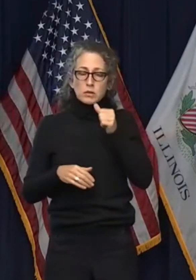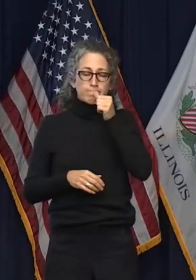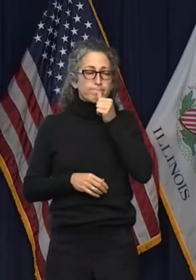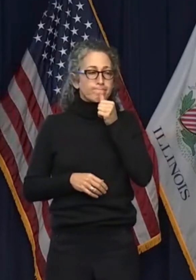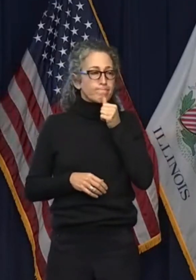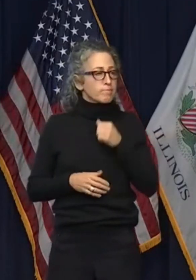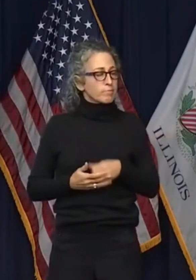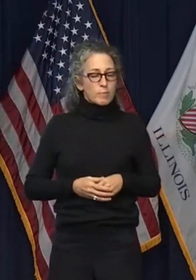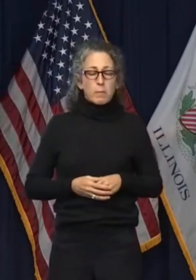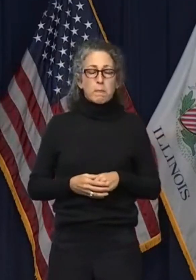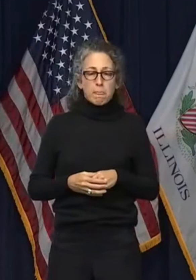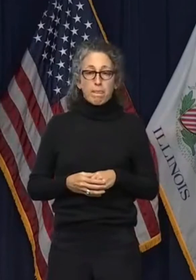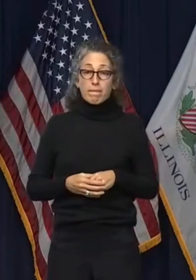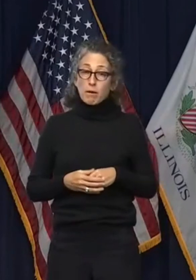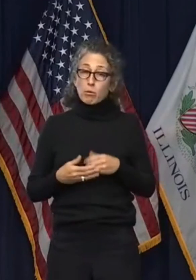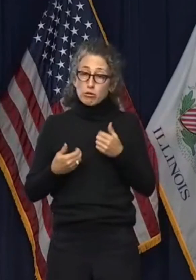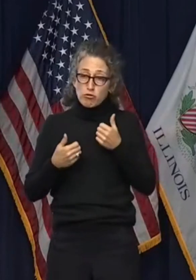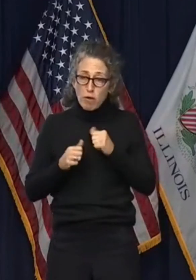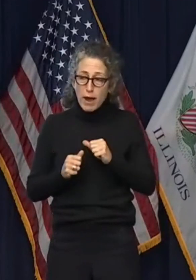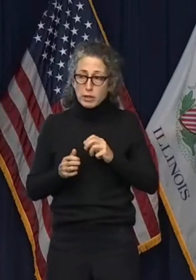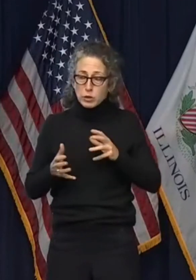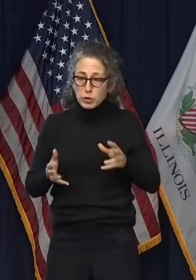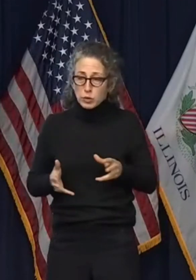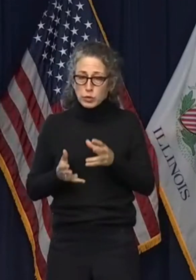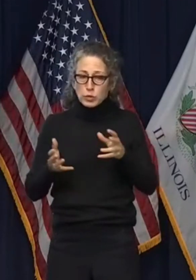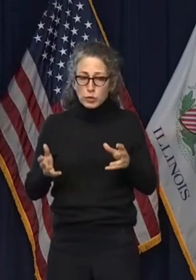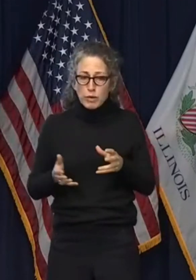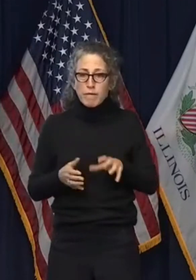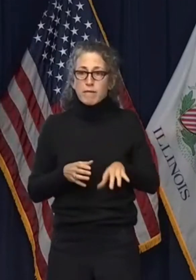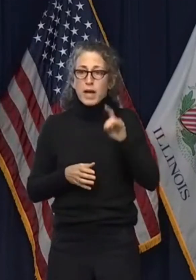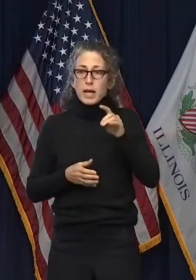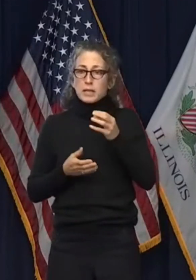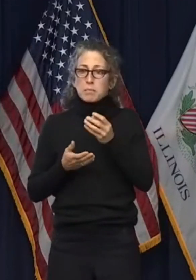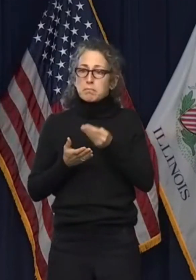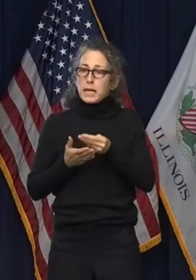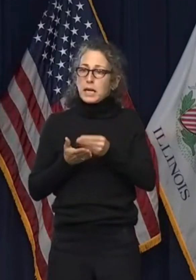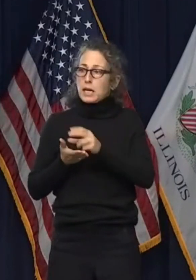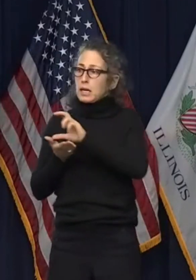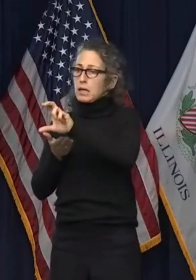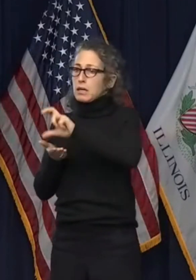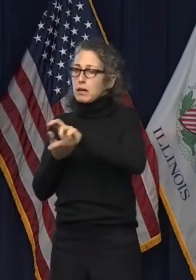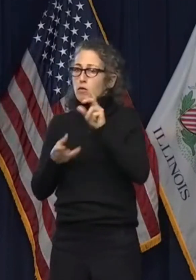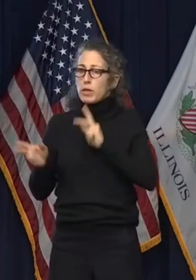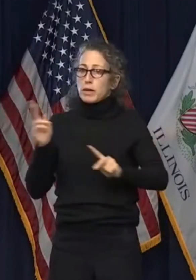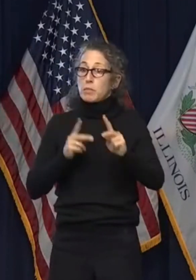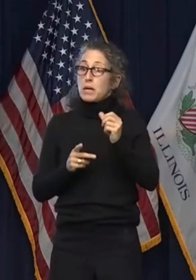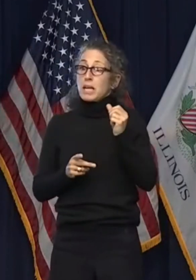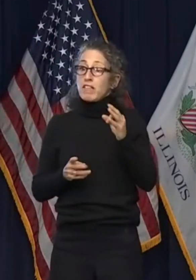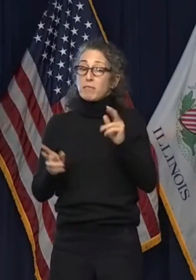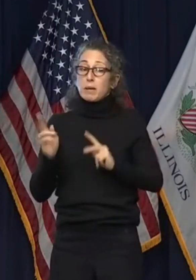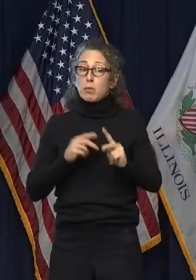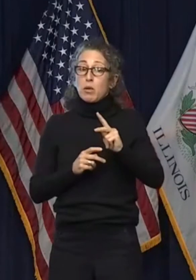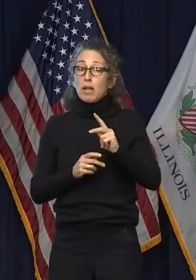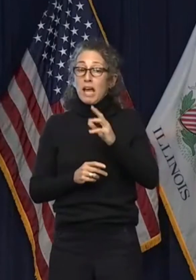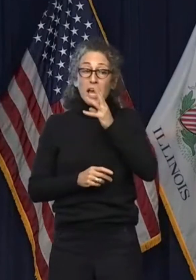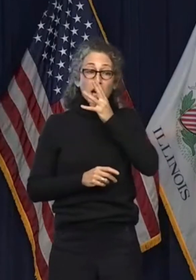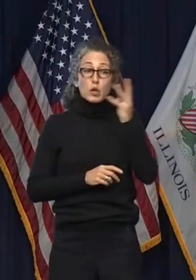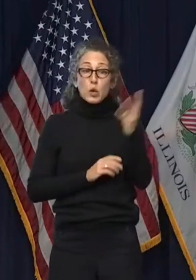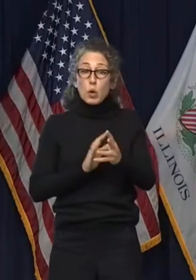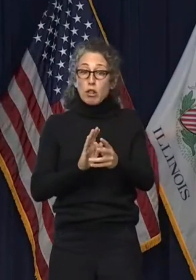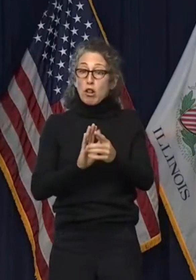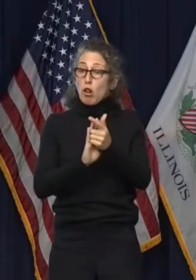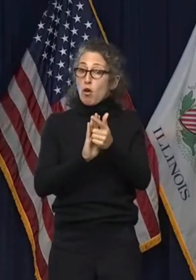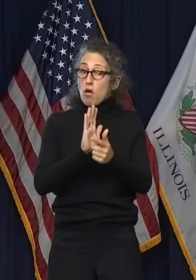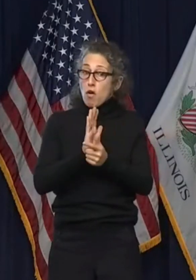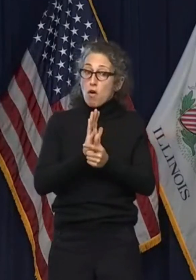and we're trying to get resources to those folks. But people who act in defiance of the rules and allow